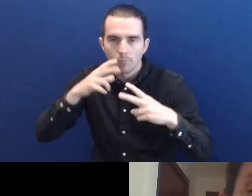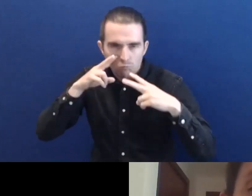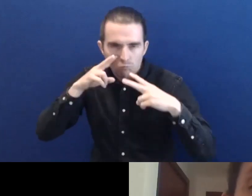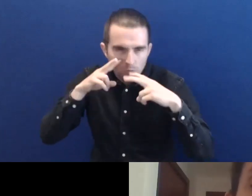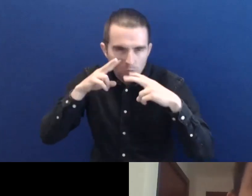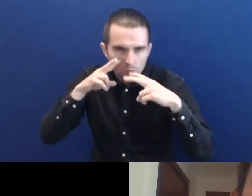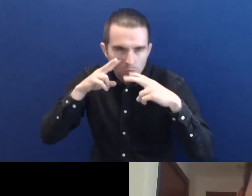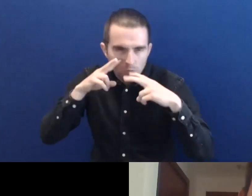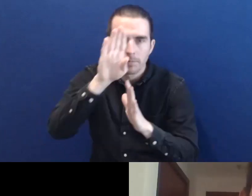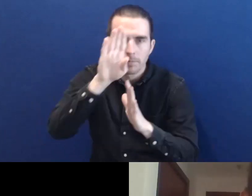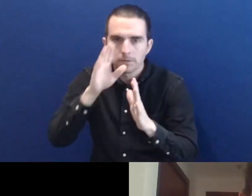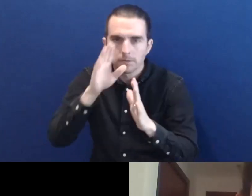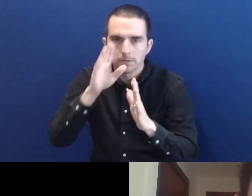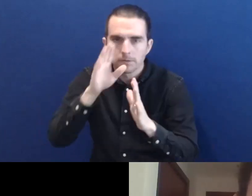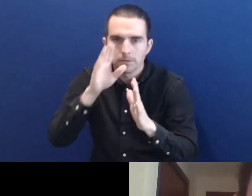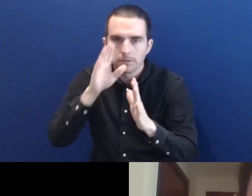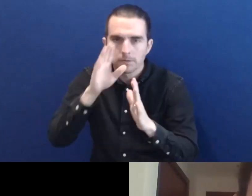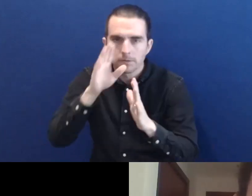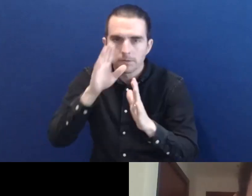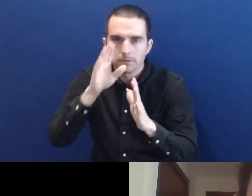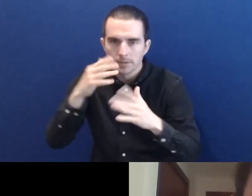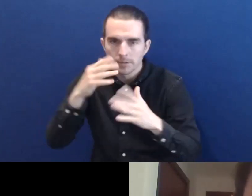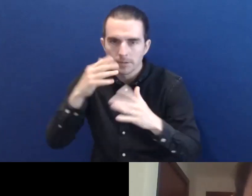Civicus Monitor, which is where I particularly work.